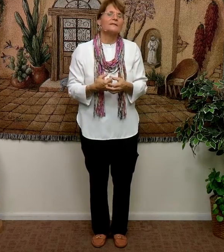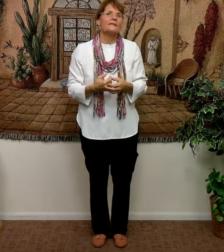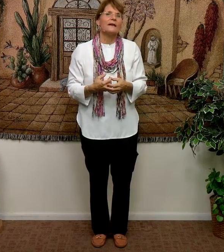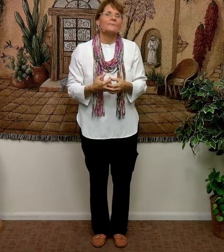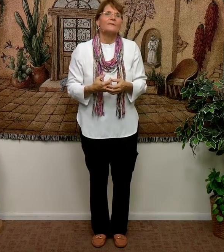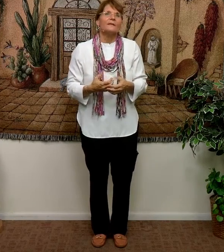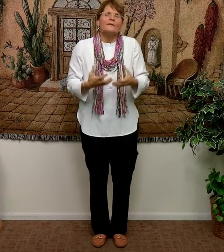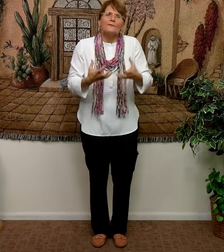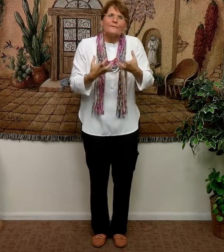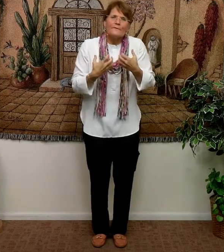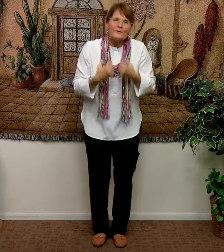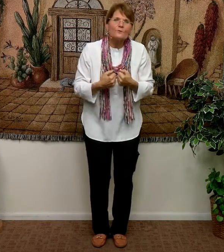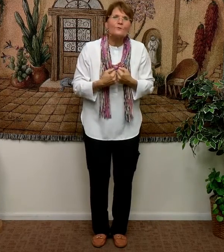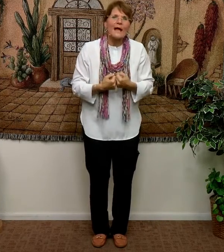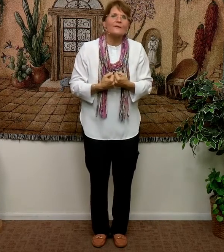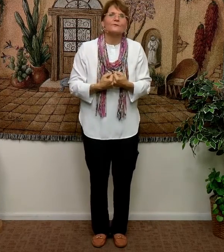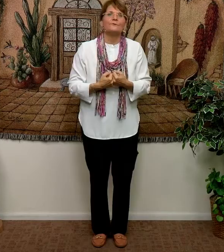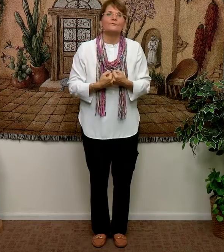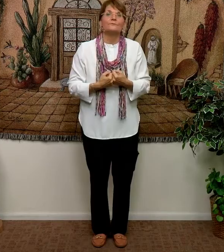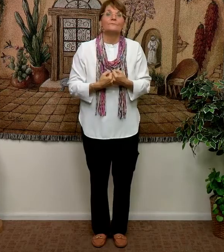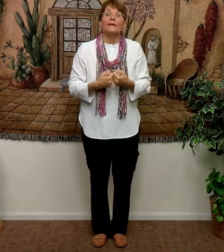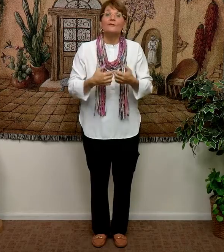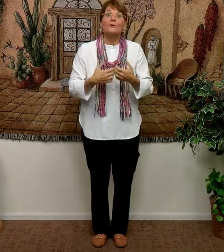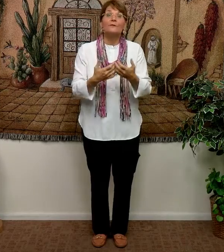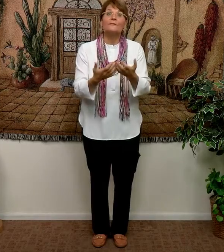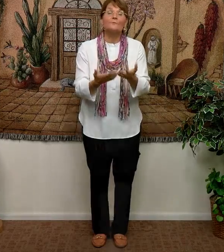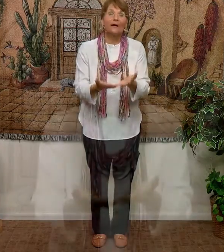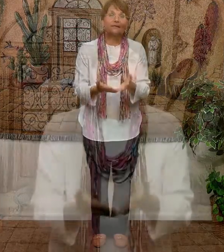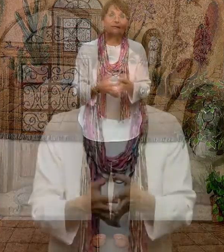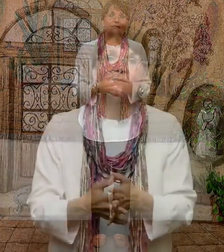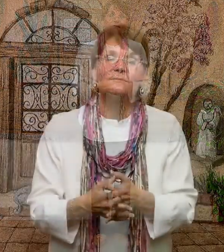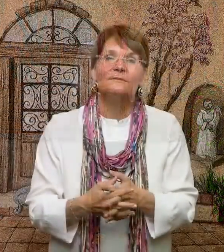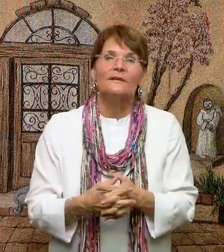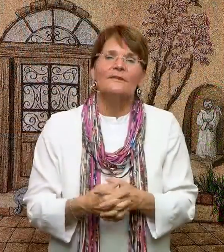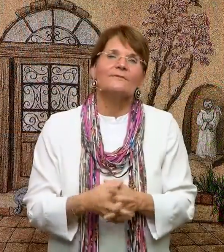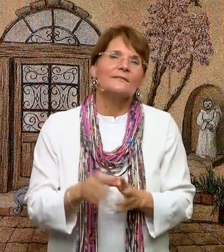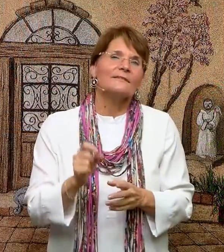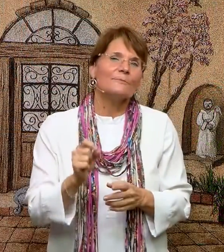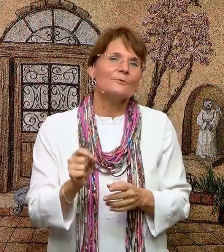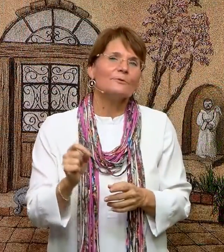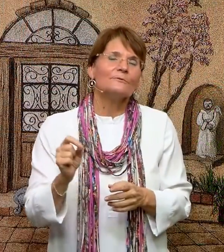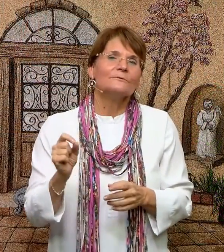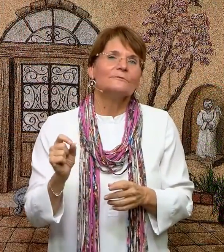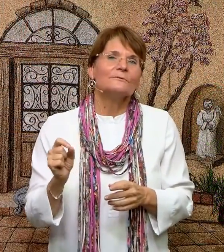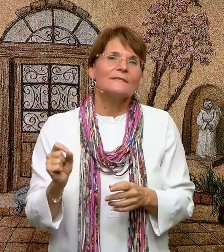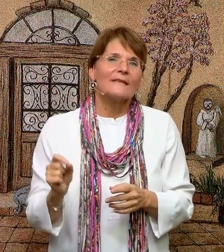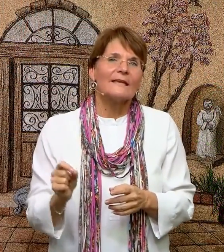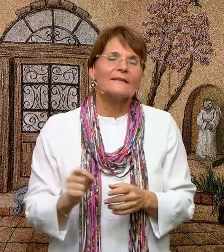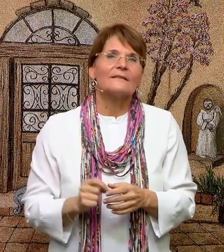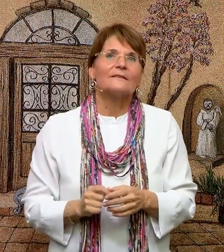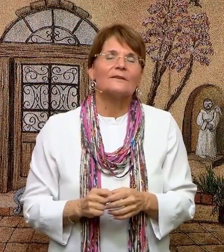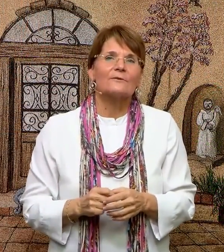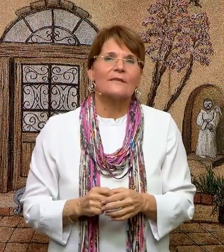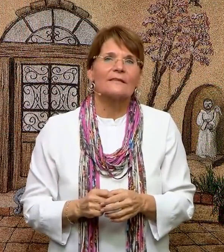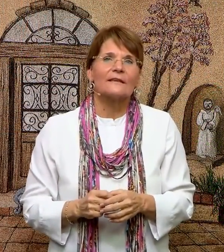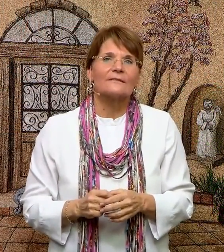that if you feel gratitude and don't express it, there's a simple saying that goes like this.